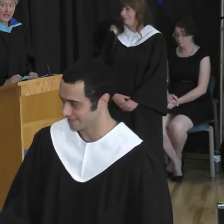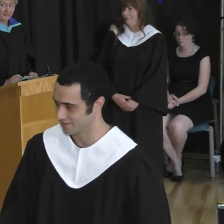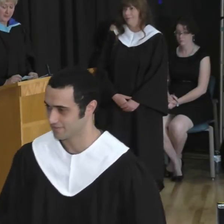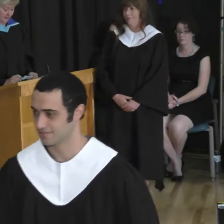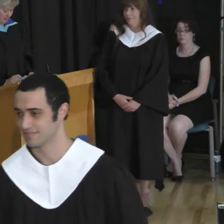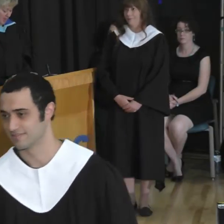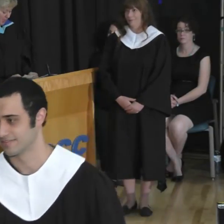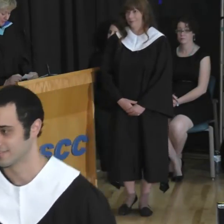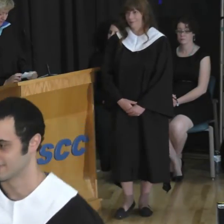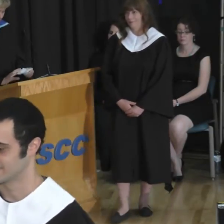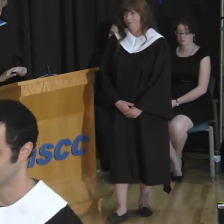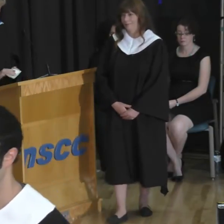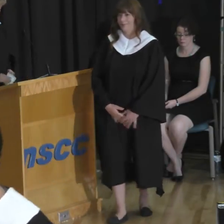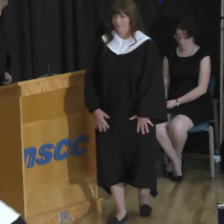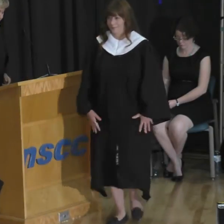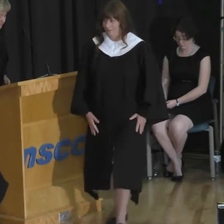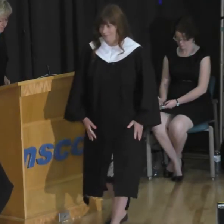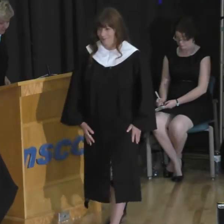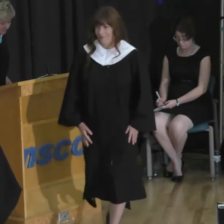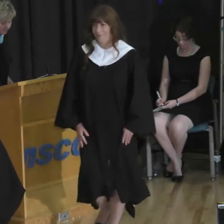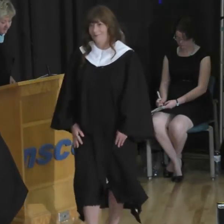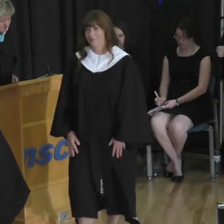Mary Hatfield, honors.